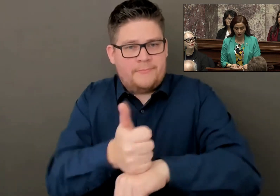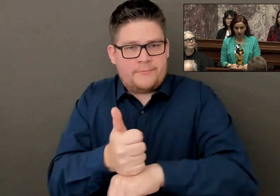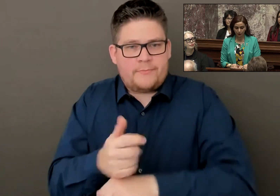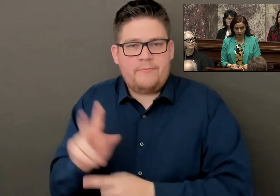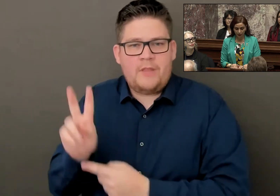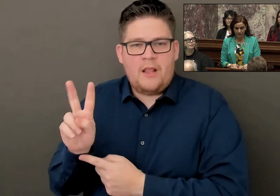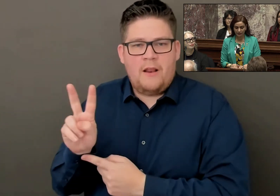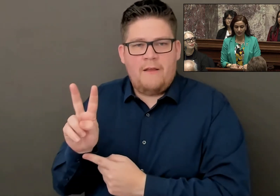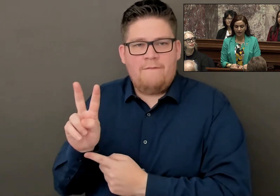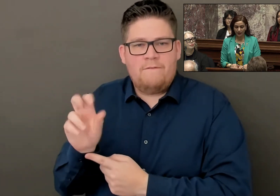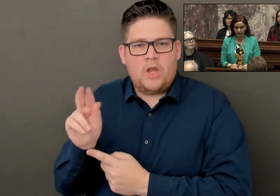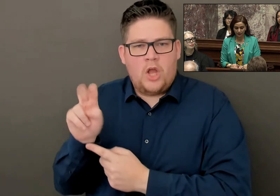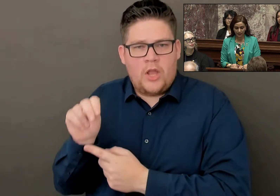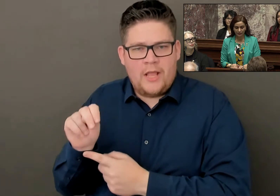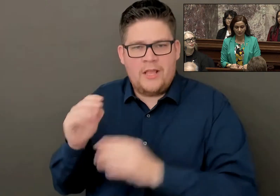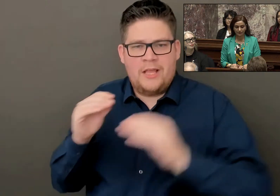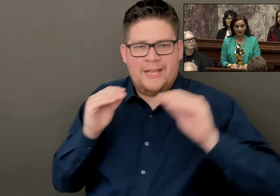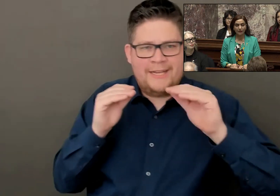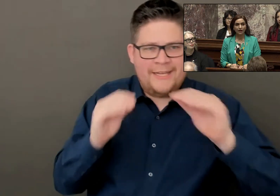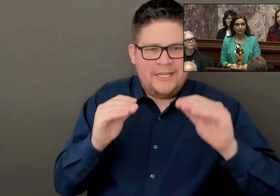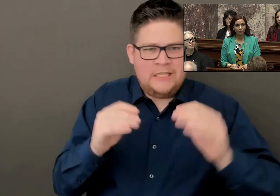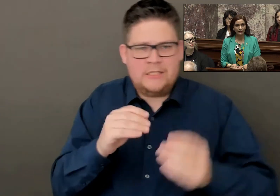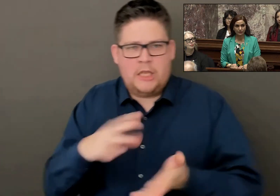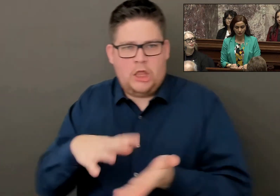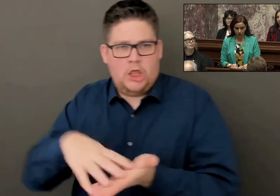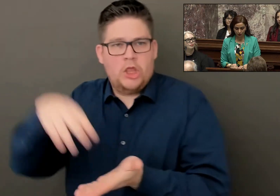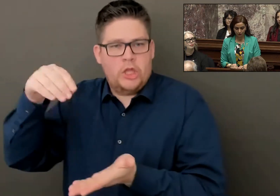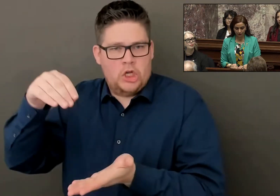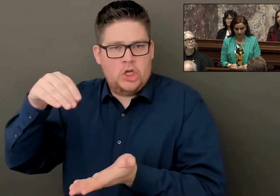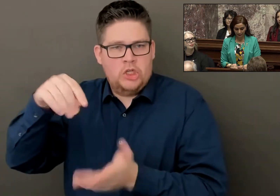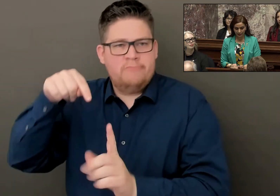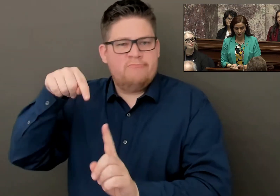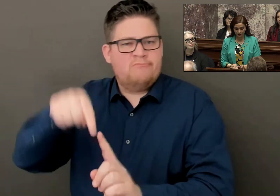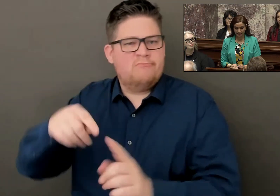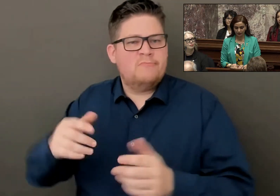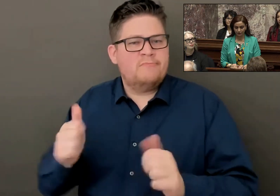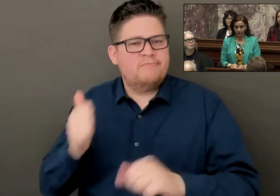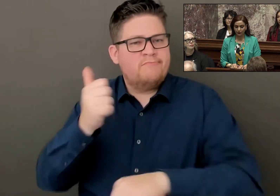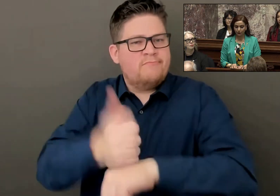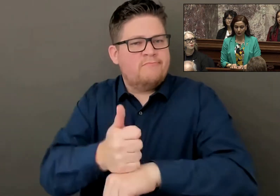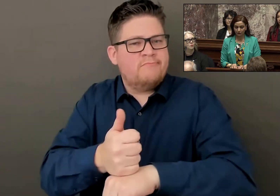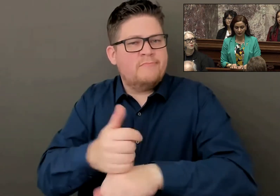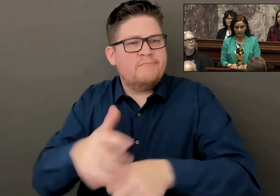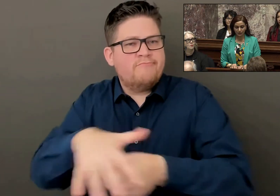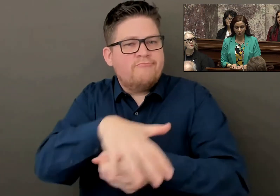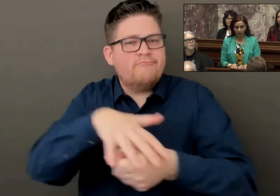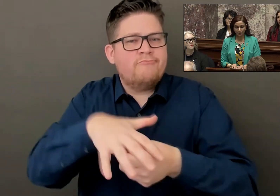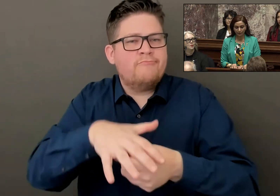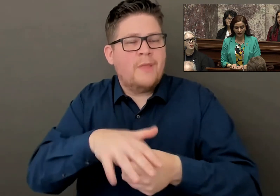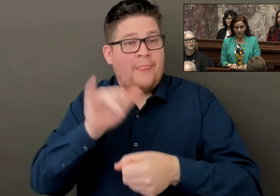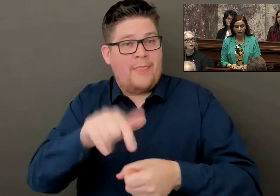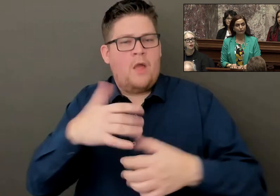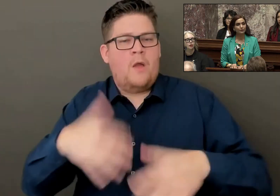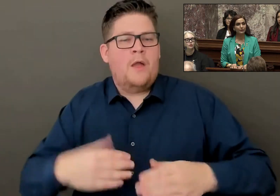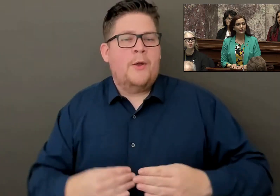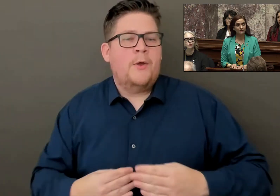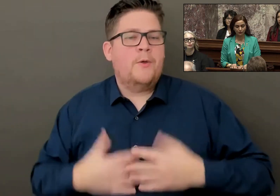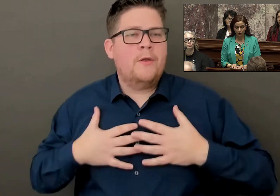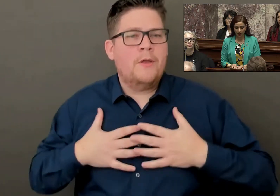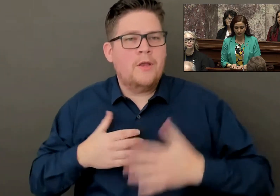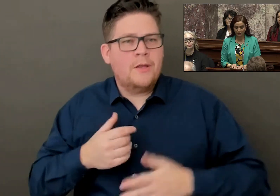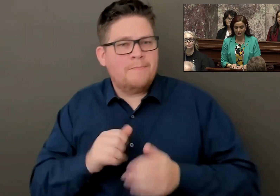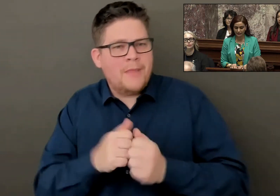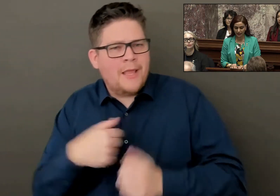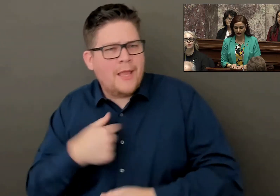joy, curiosity, and connections, a reflection of Lanella herself. Through her work, she brought the magic of learning